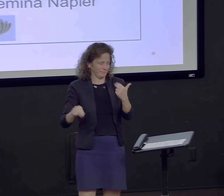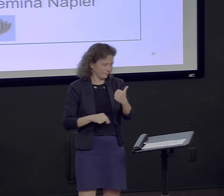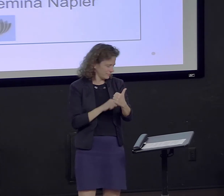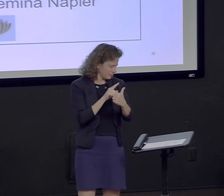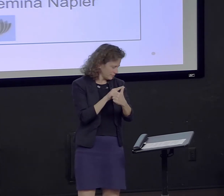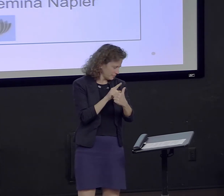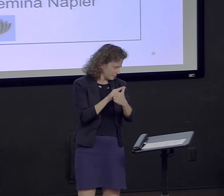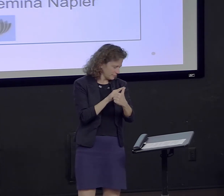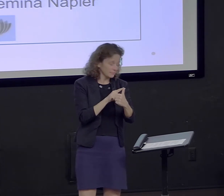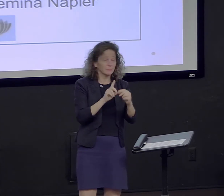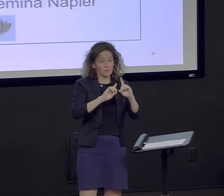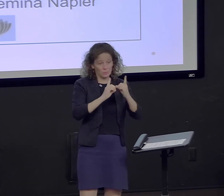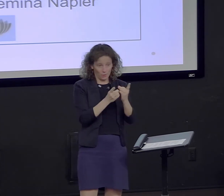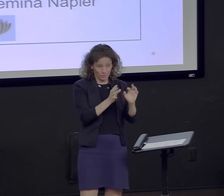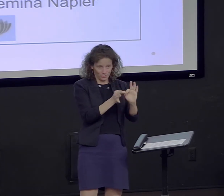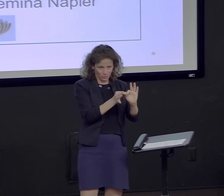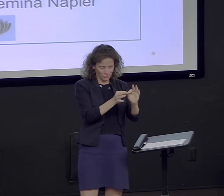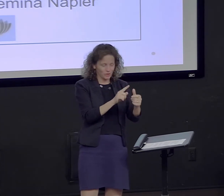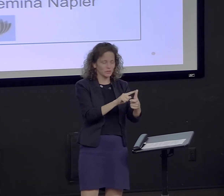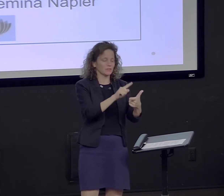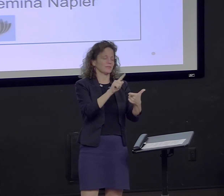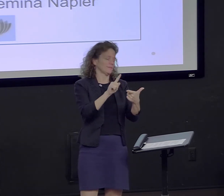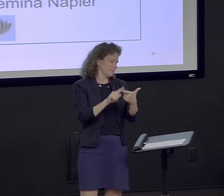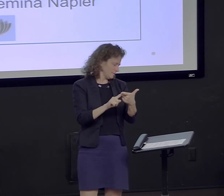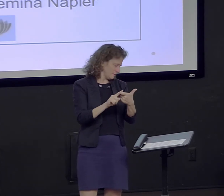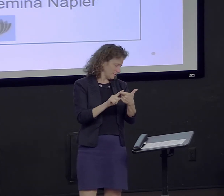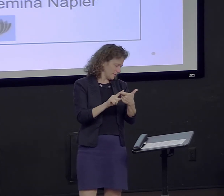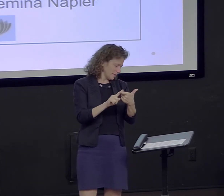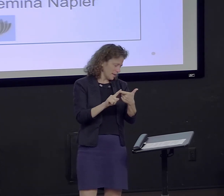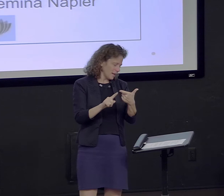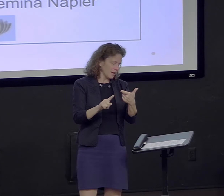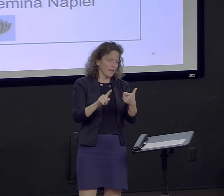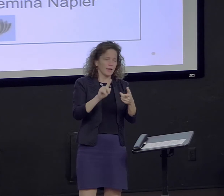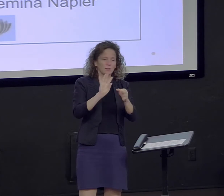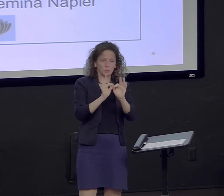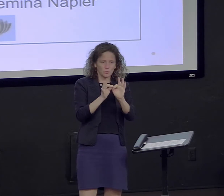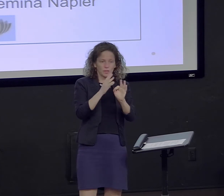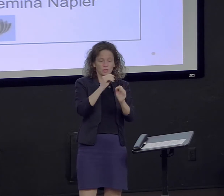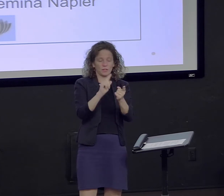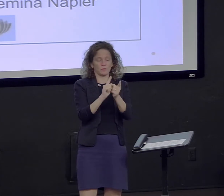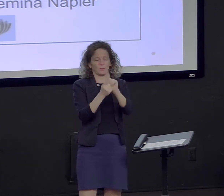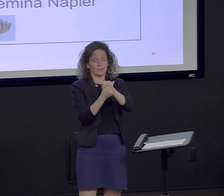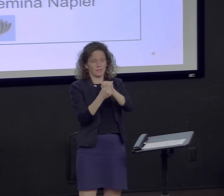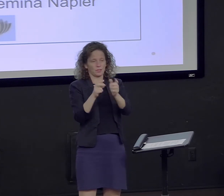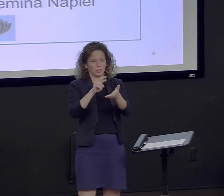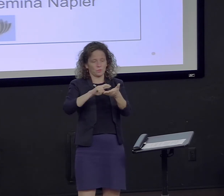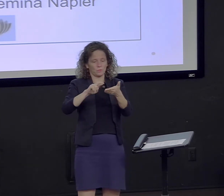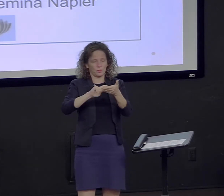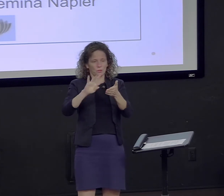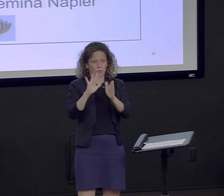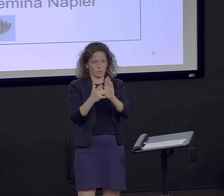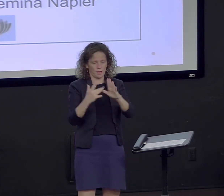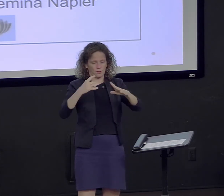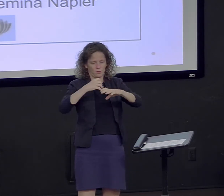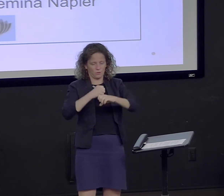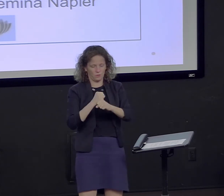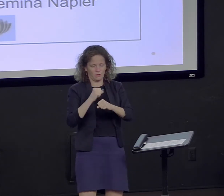We have 3 sponsors to thank for the lecture series: the Department of Interpretation, the Interpretation, Translation,